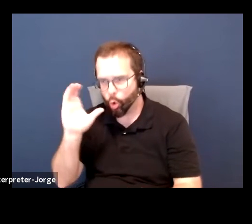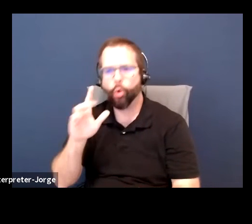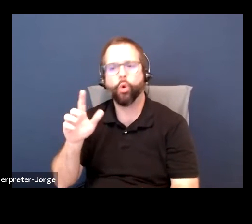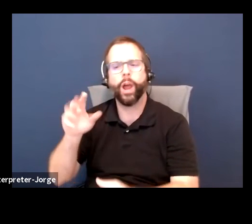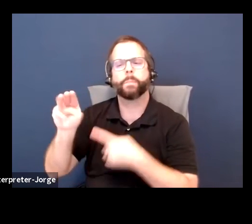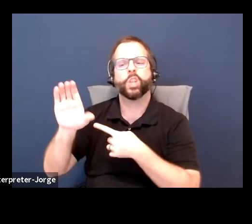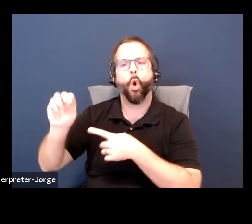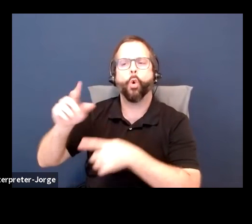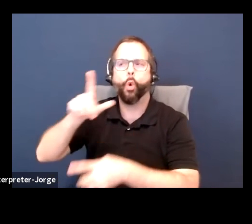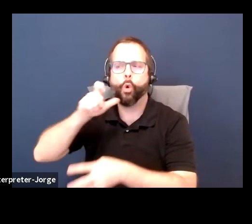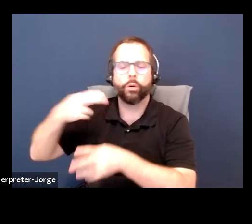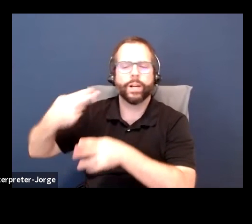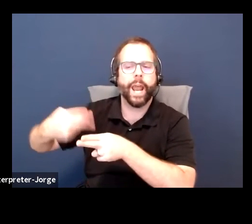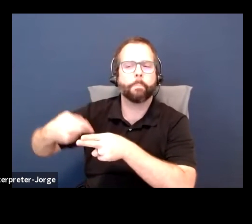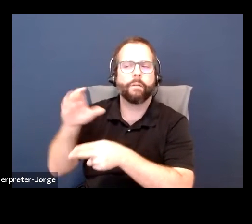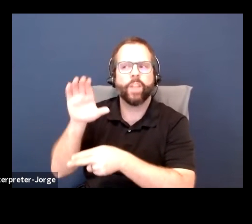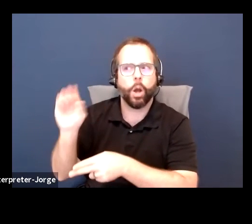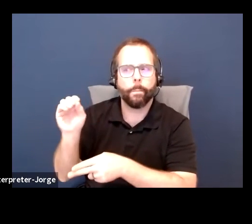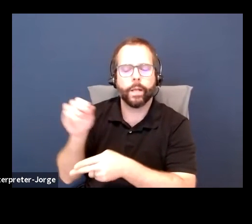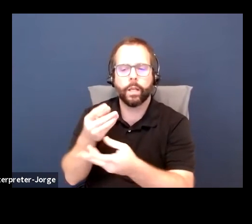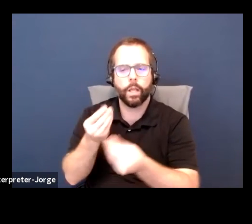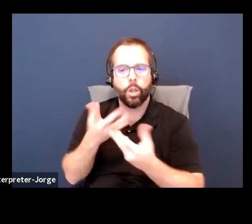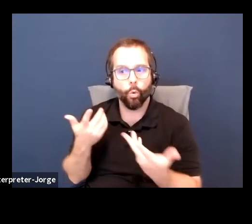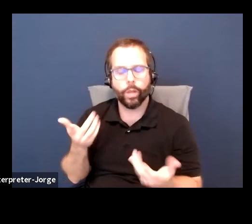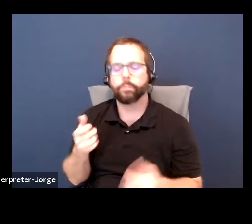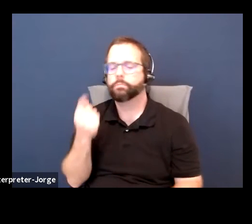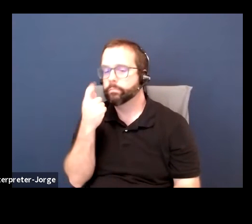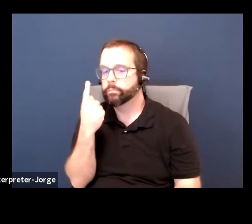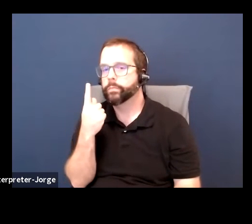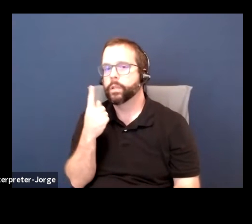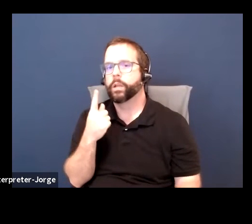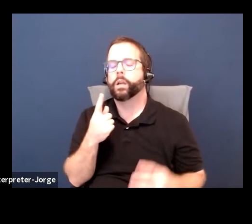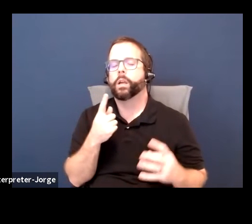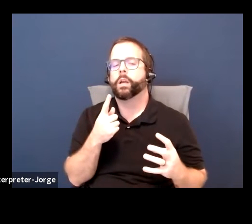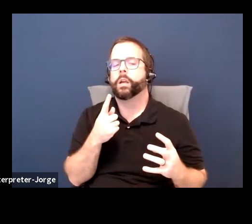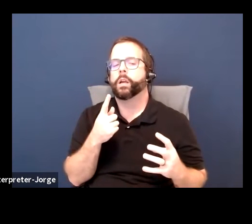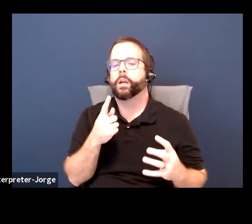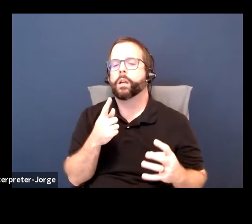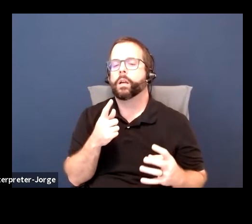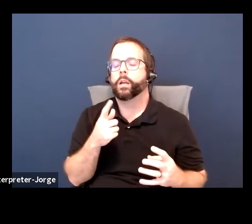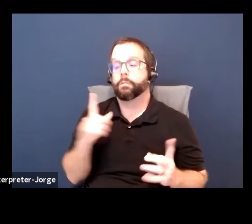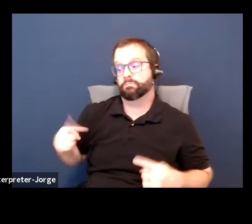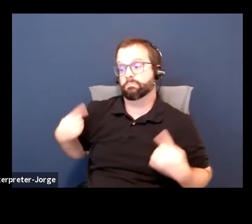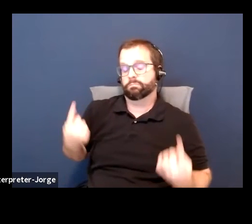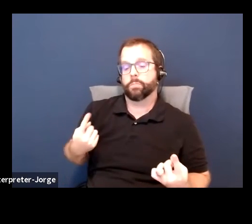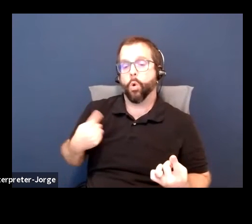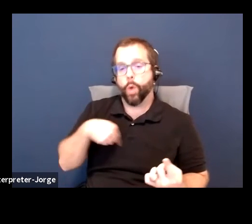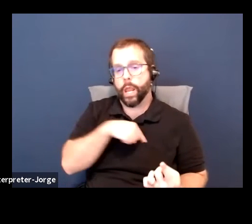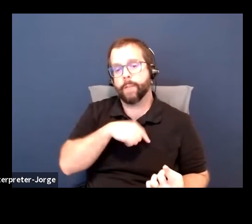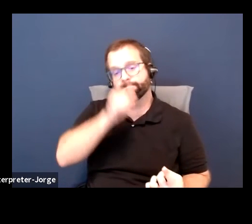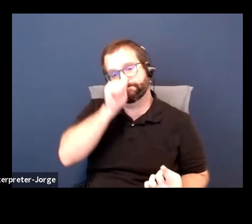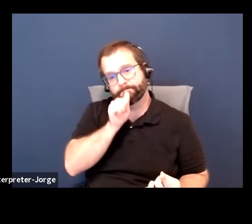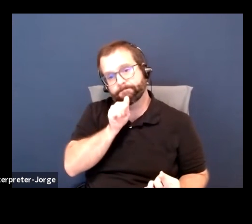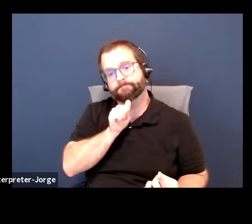these other MCOs in. There are some horror stories. You know, I'm not going to sit here and pretend that it's all, you know,